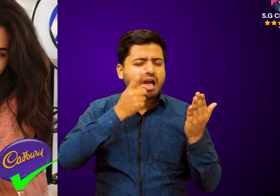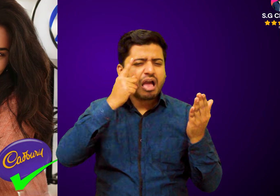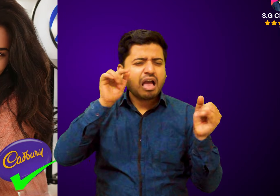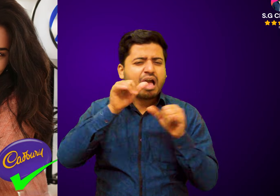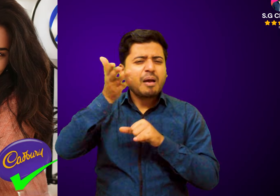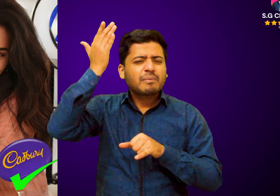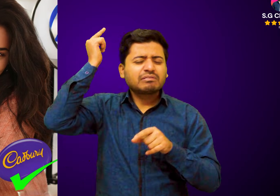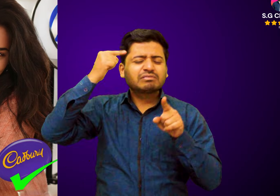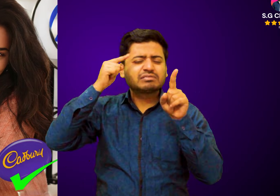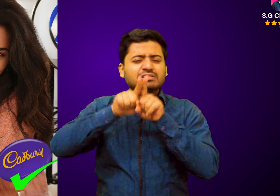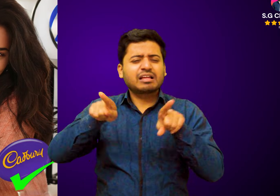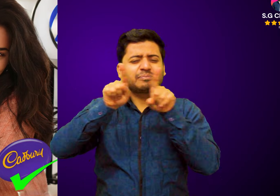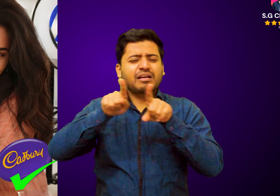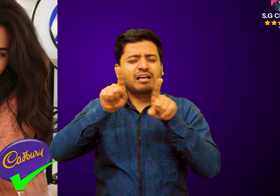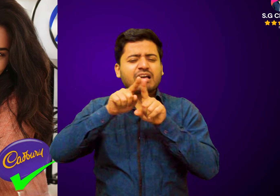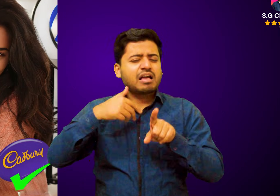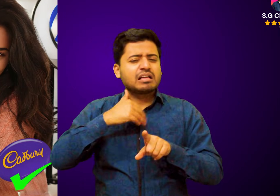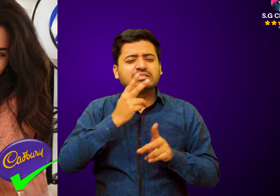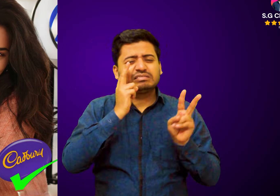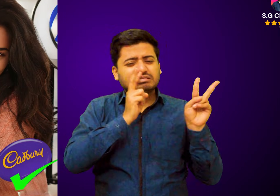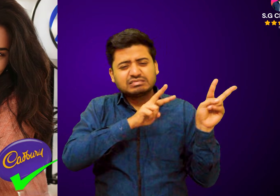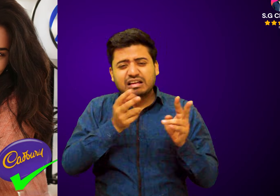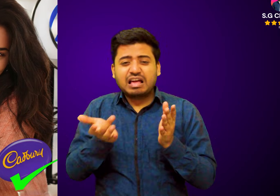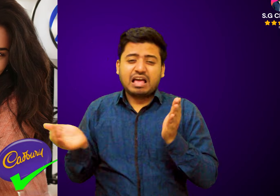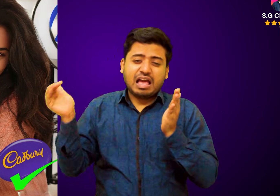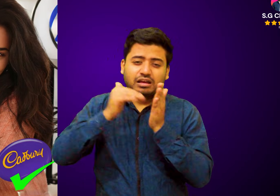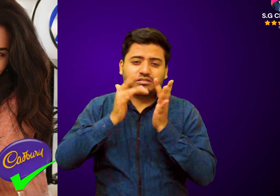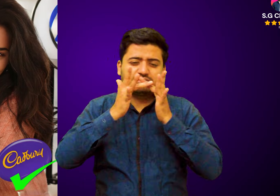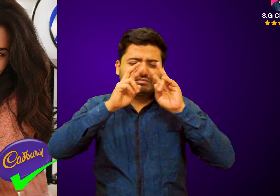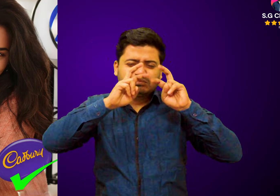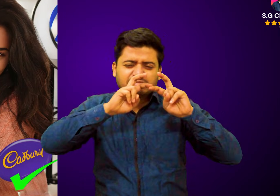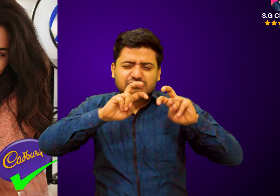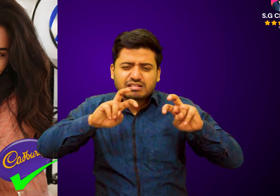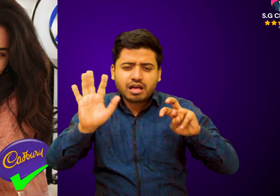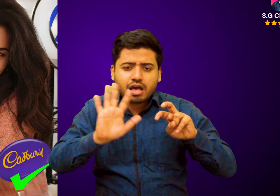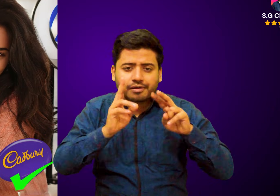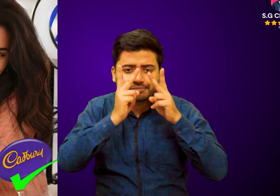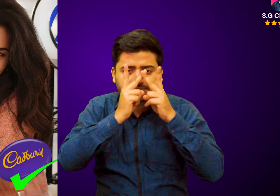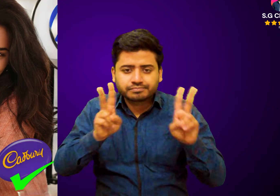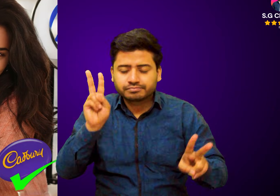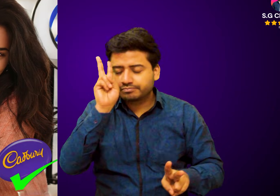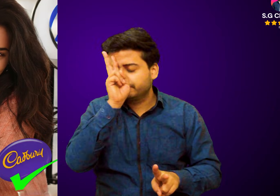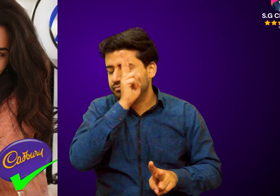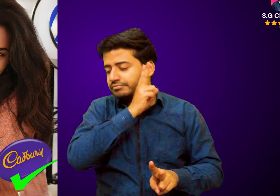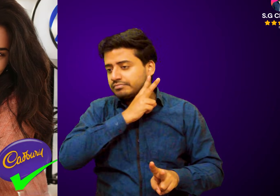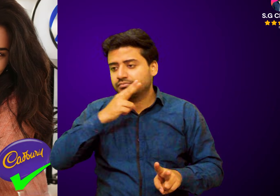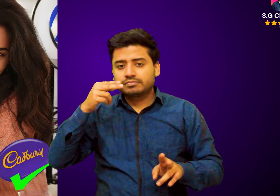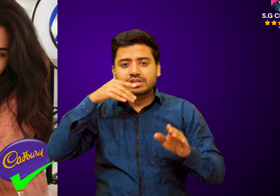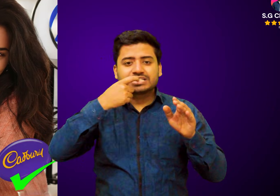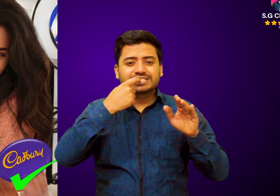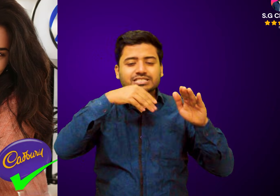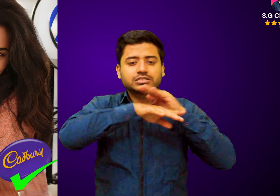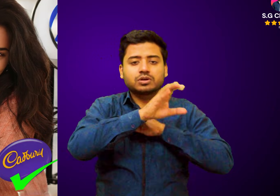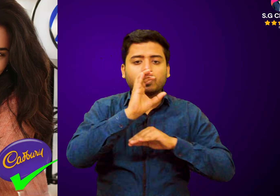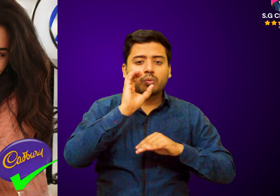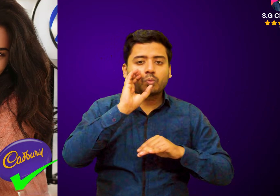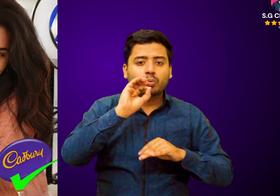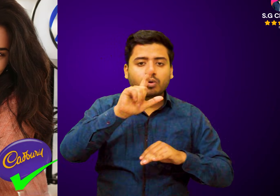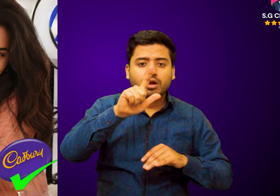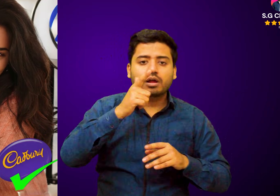solids, powder, vegetable oils, palm oil, artificial flavors, cheaper alternatives. The impact. Texture